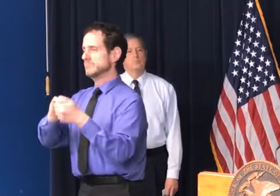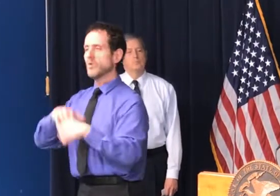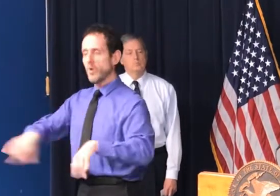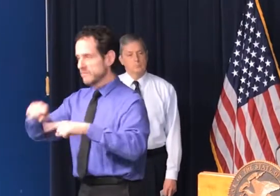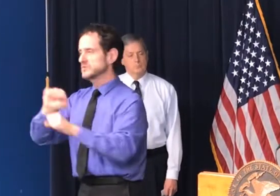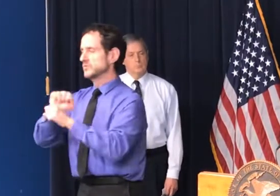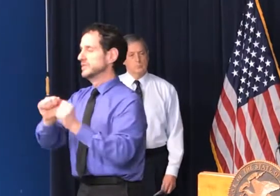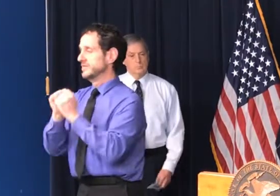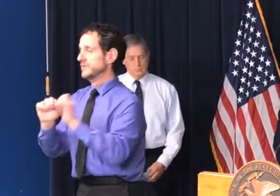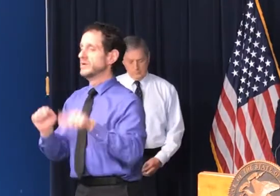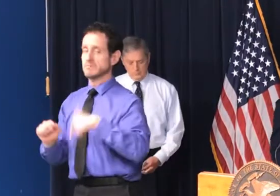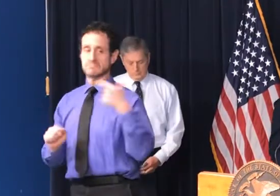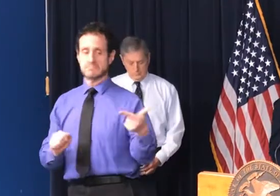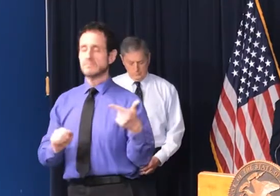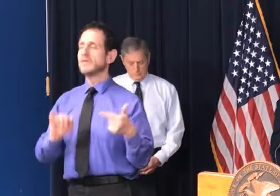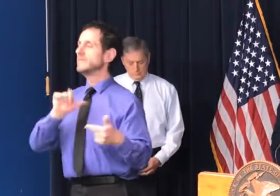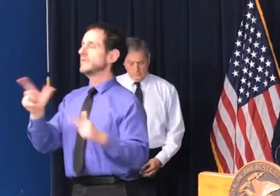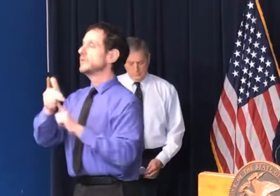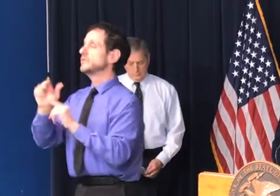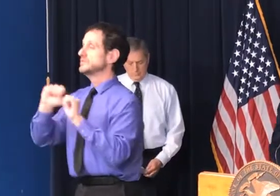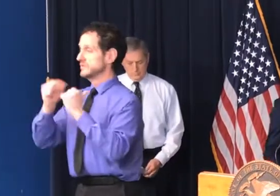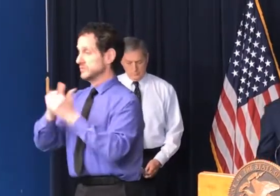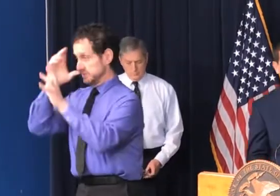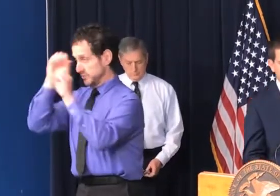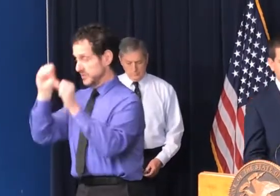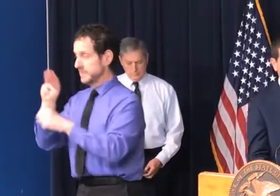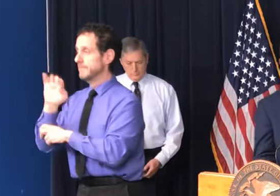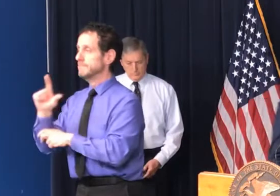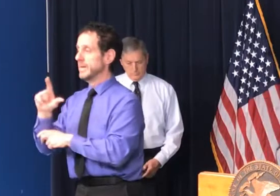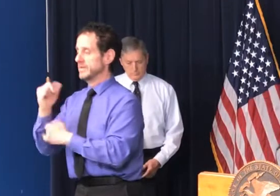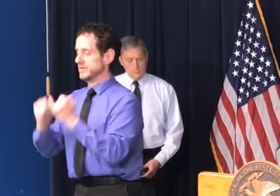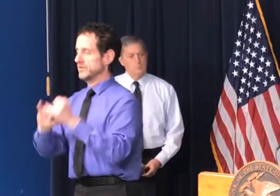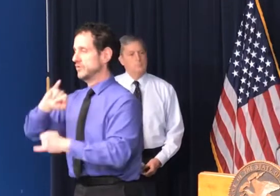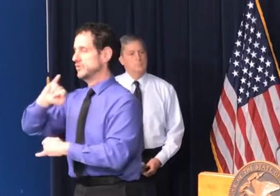Lodging Association, Michael Jacobson.